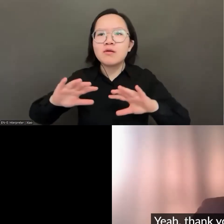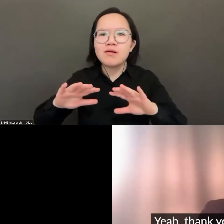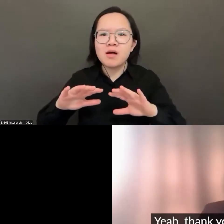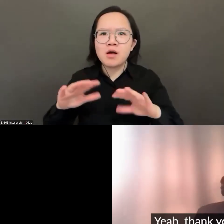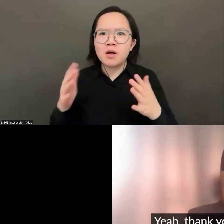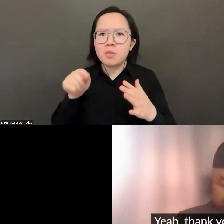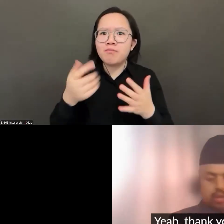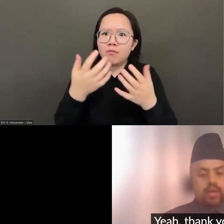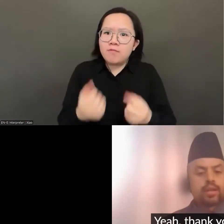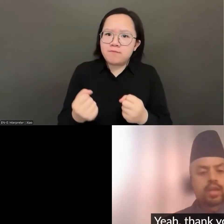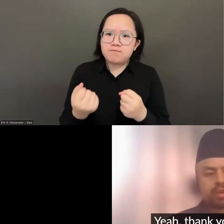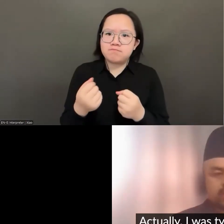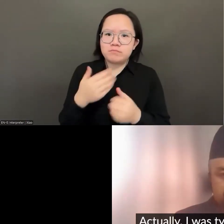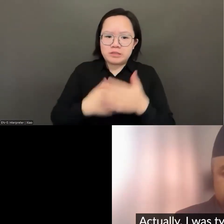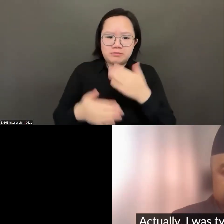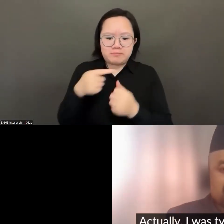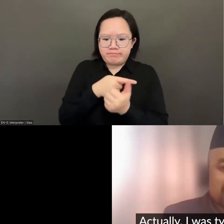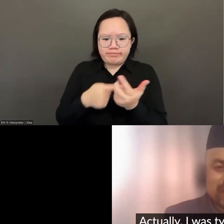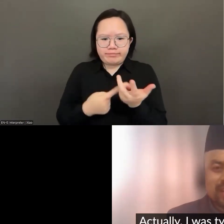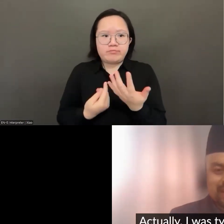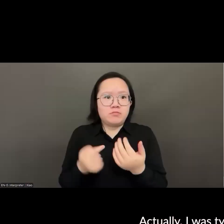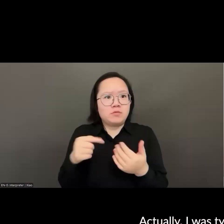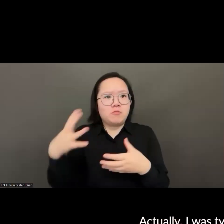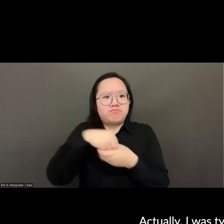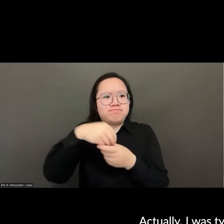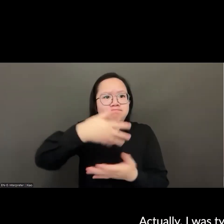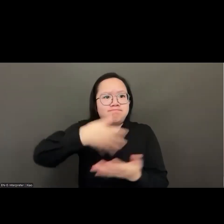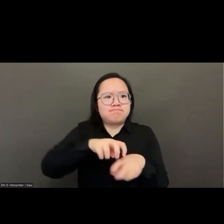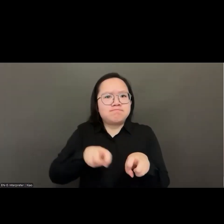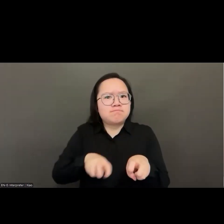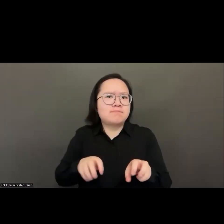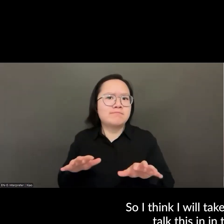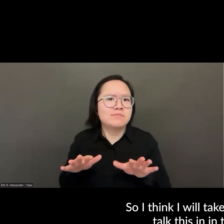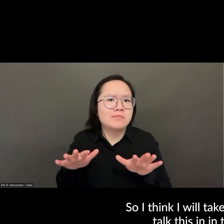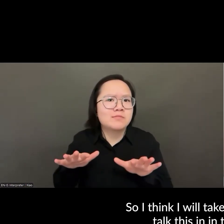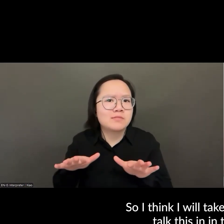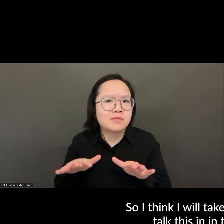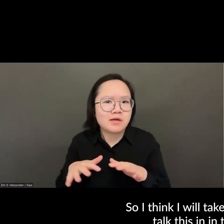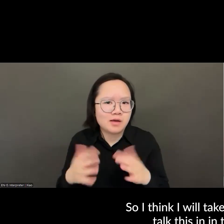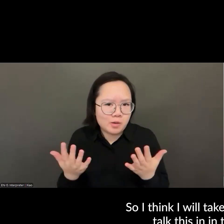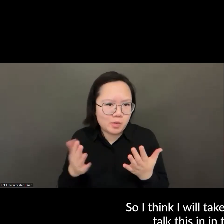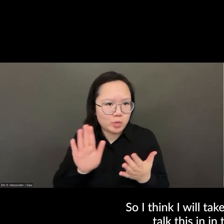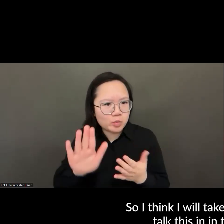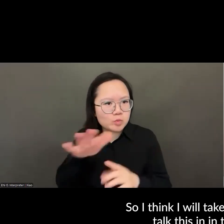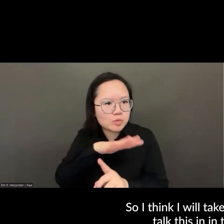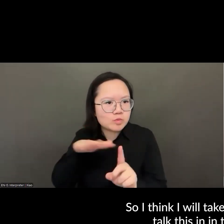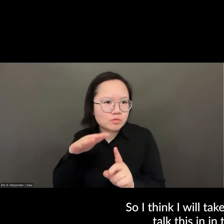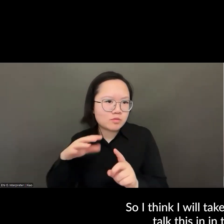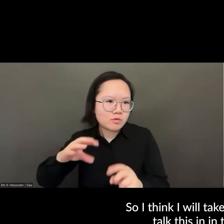Yeah, thank you very much. Actually, I was typing the answer, so I think I will take the opportunity